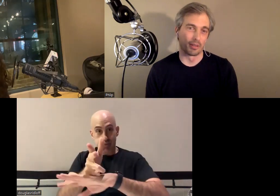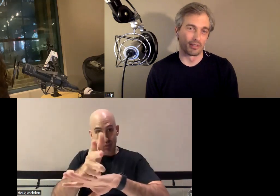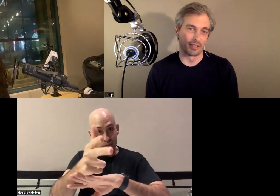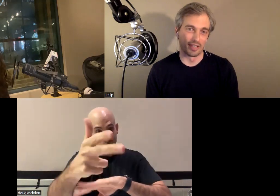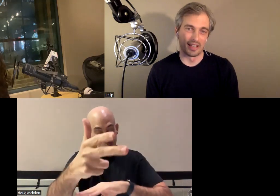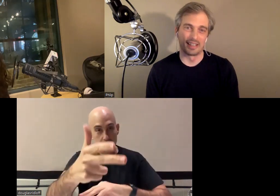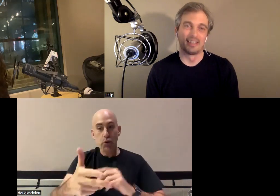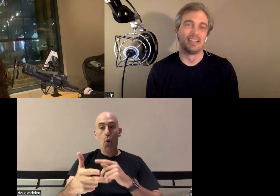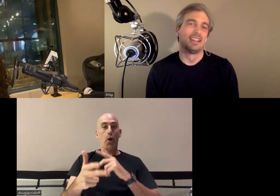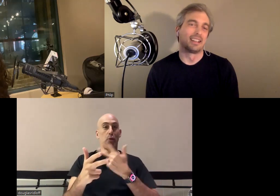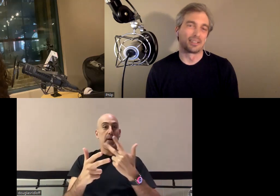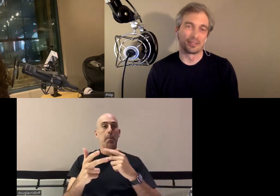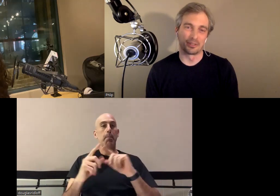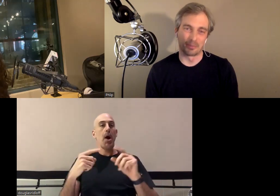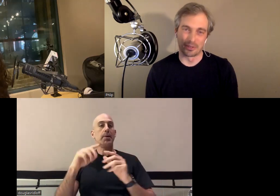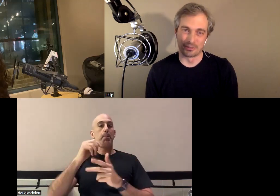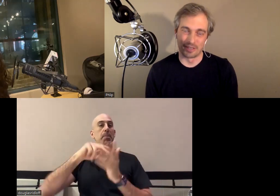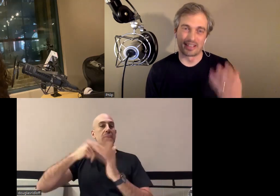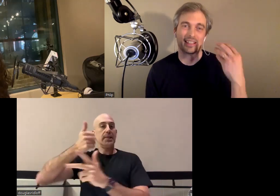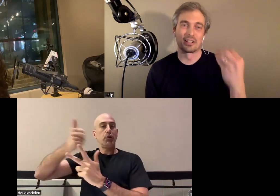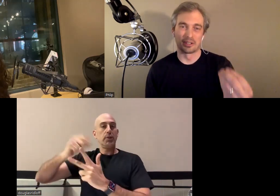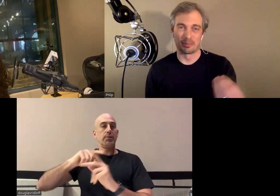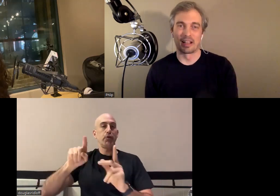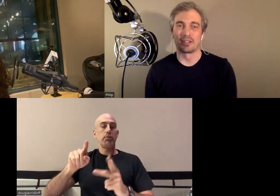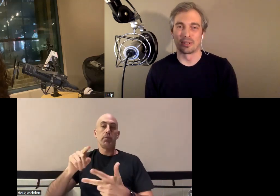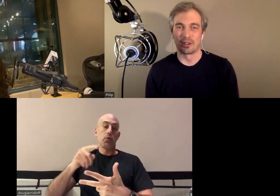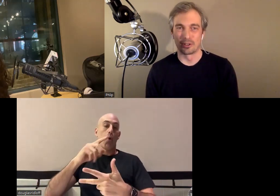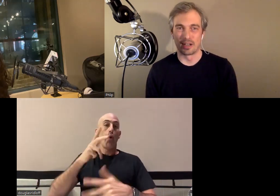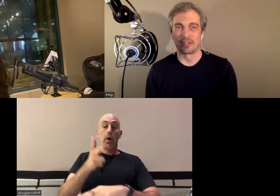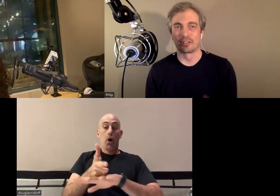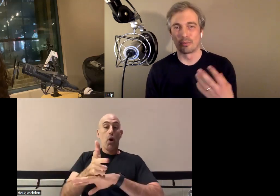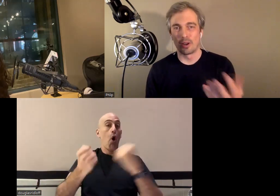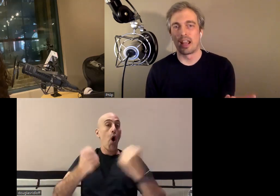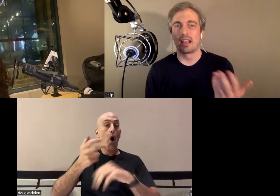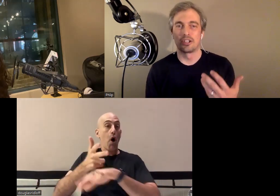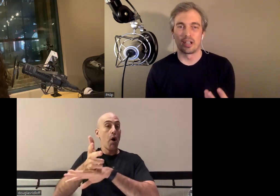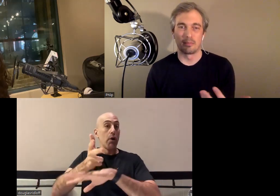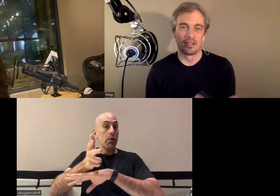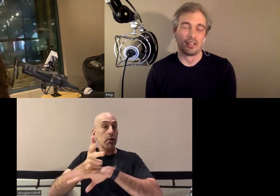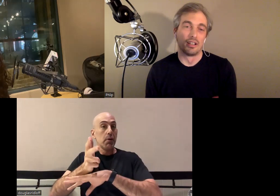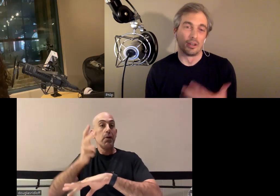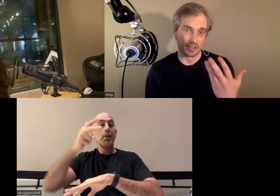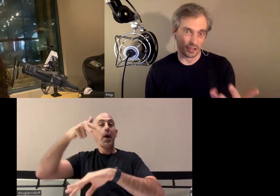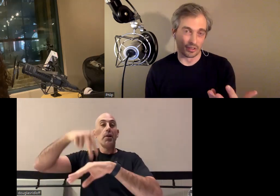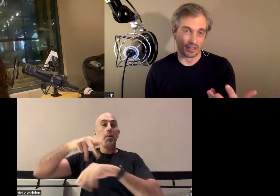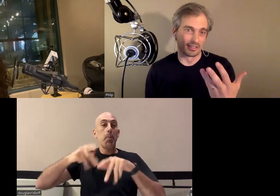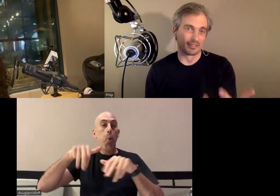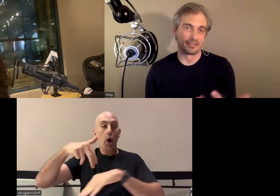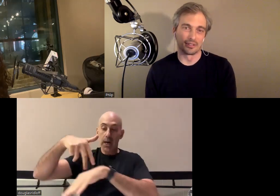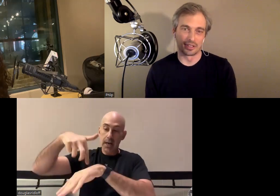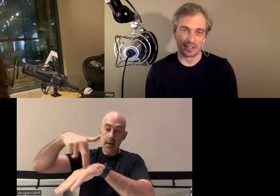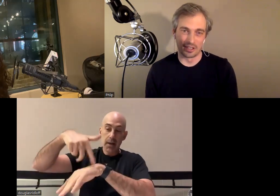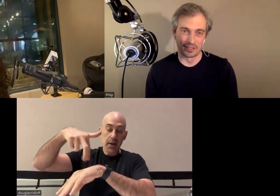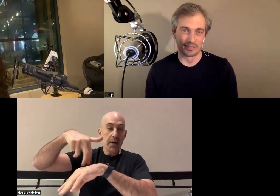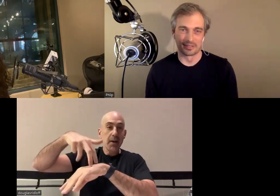into a bird or a butterfly flying. That turns into a person running and then turns back into a car driving. So with one hand shape, we can show